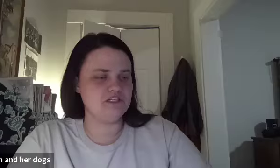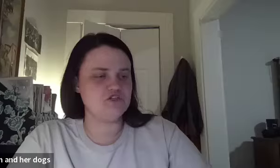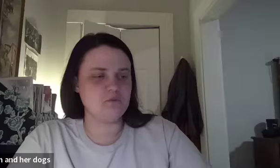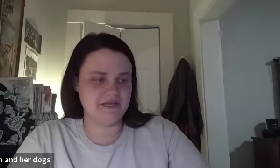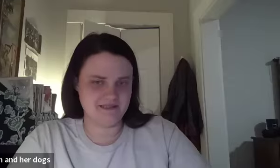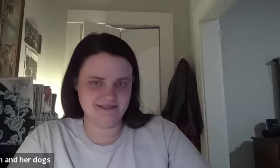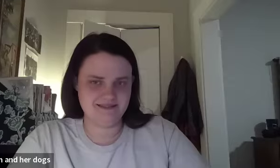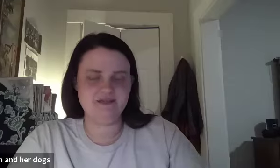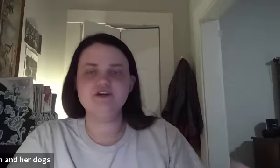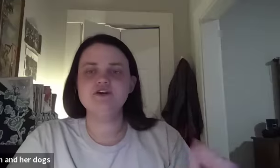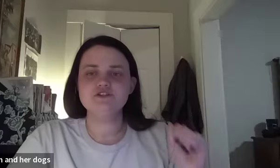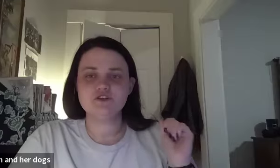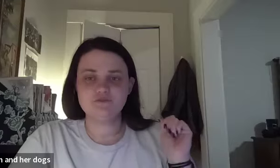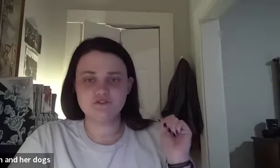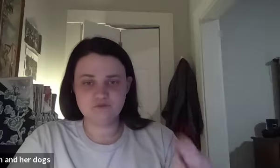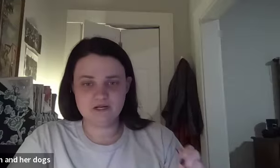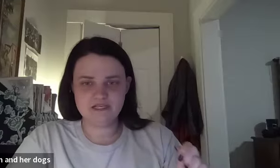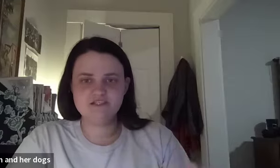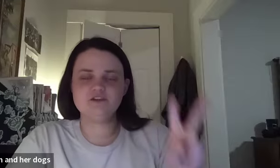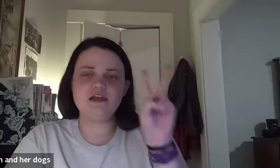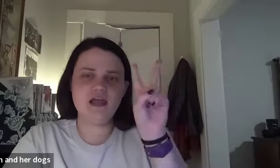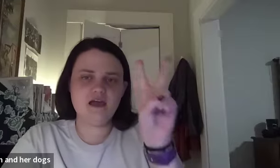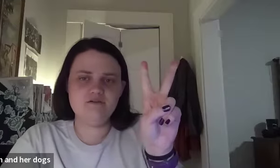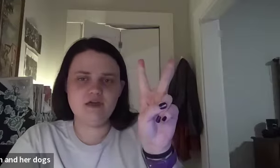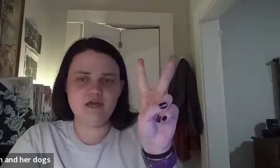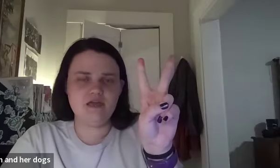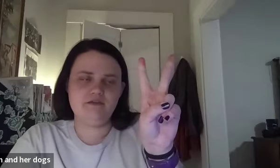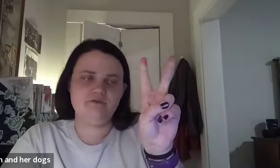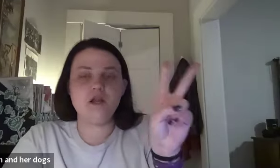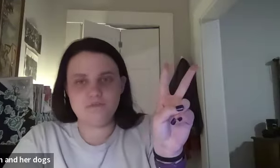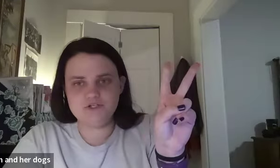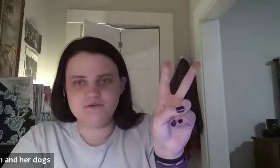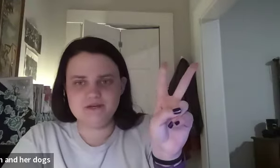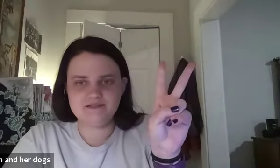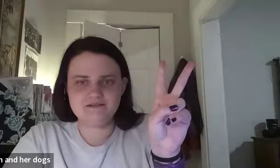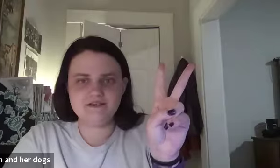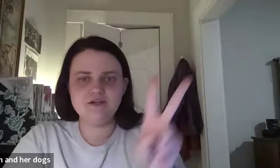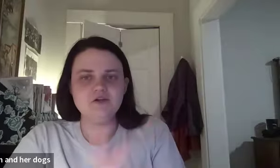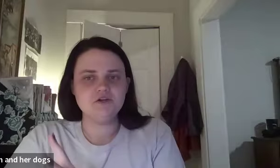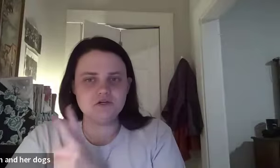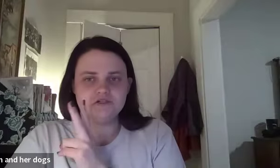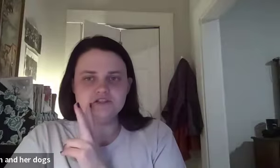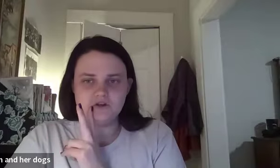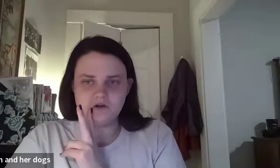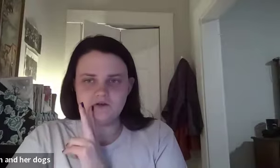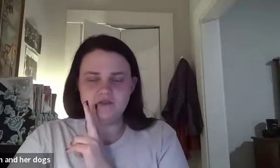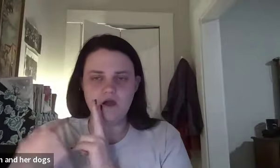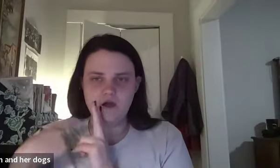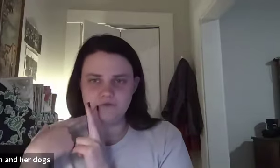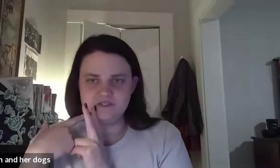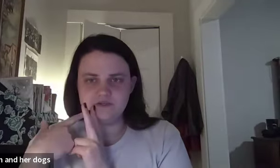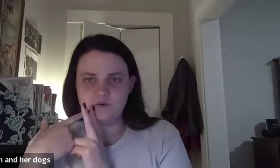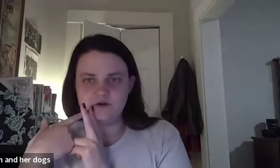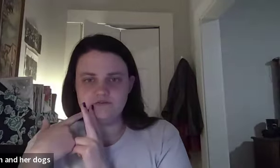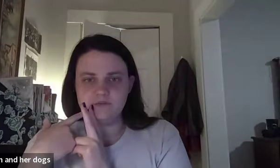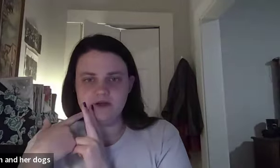was twins. So for twins, you're going to have the number two basically. You're going to start on the opposite corner of your